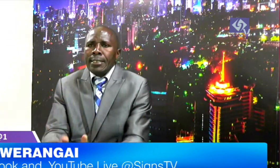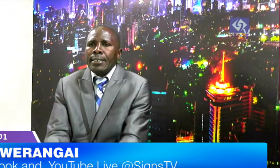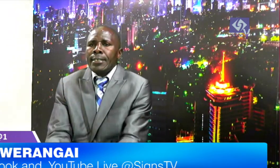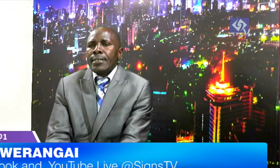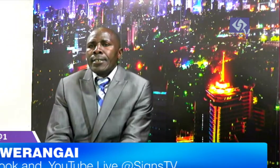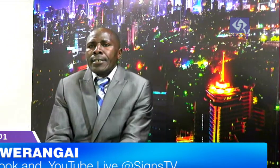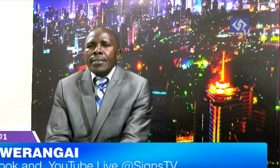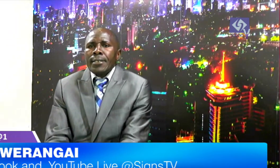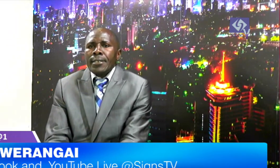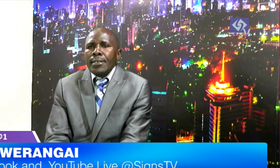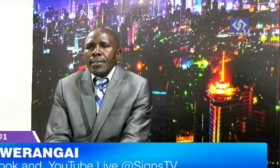threats.